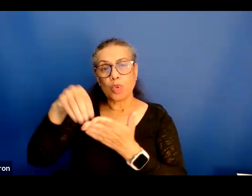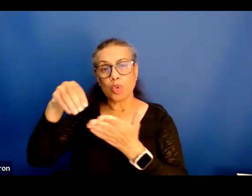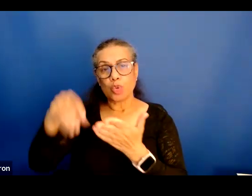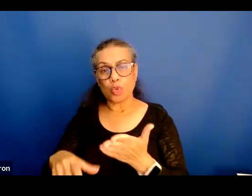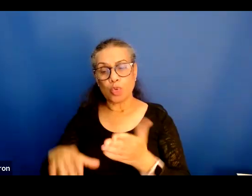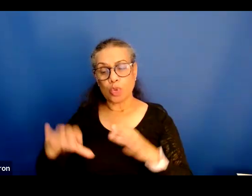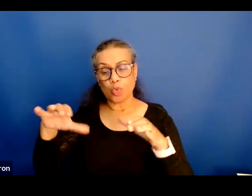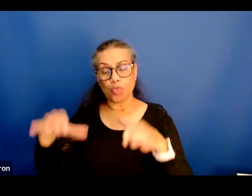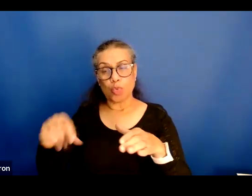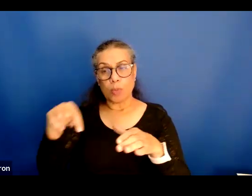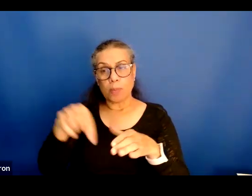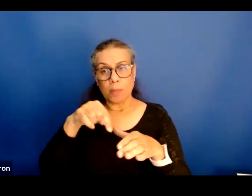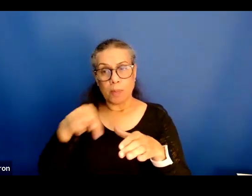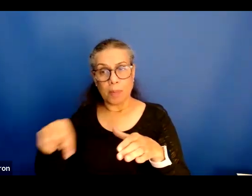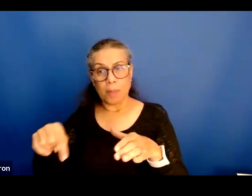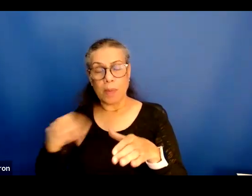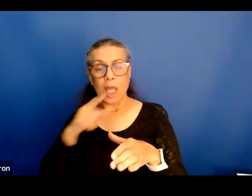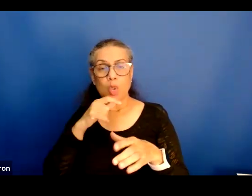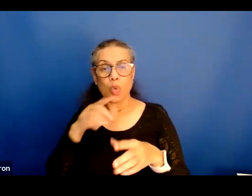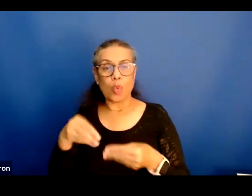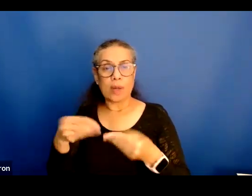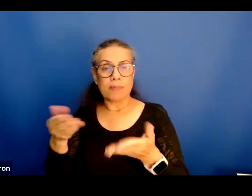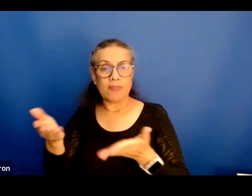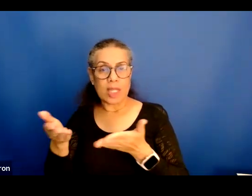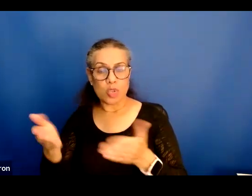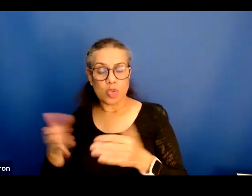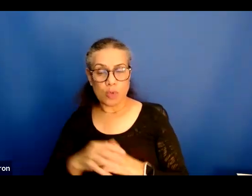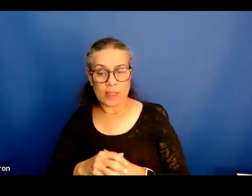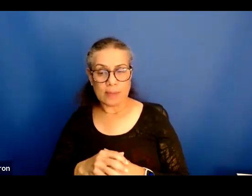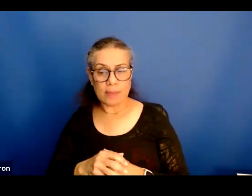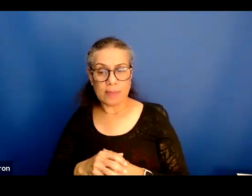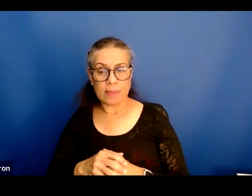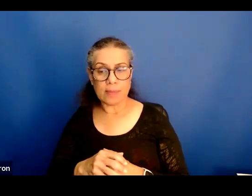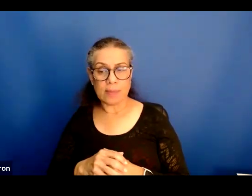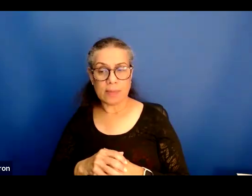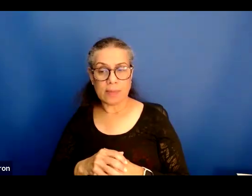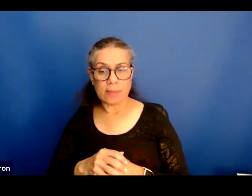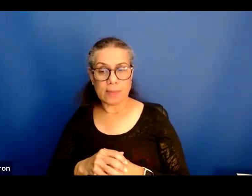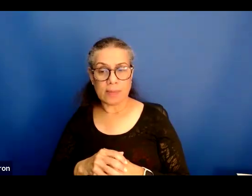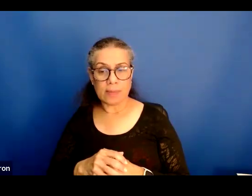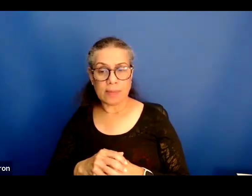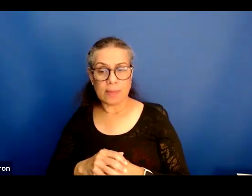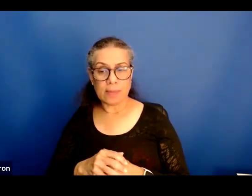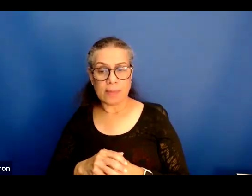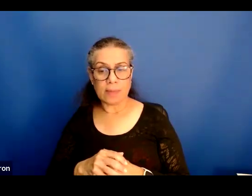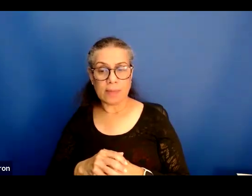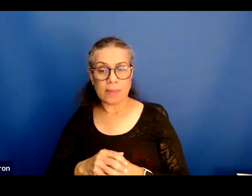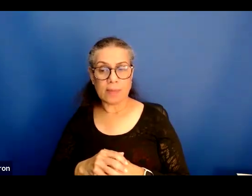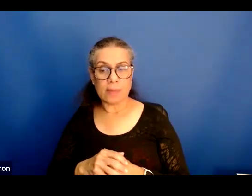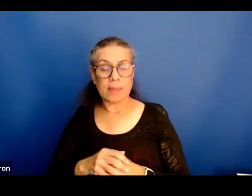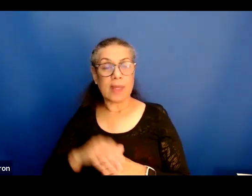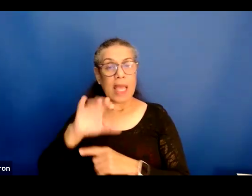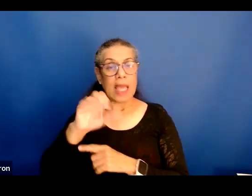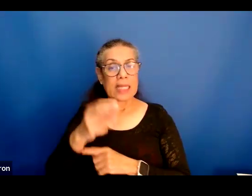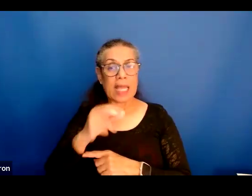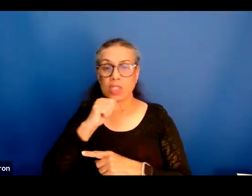population faces every to show up here. CASH has given these students stability in their life, due to the circumstances